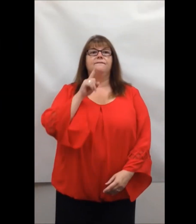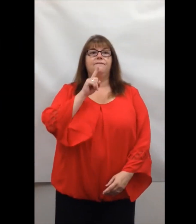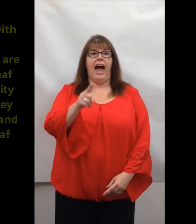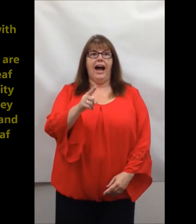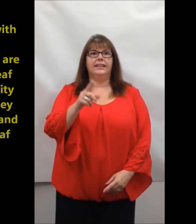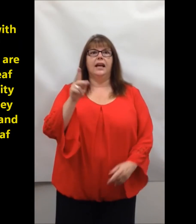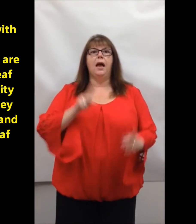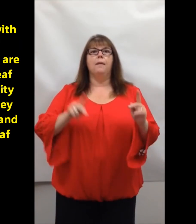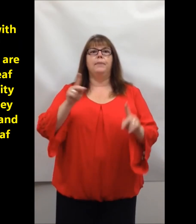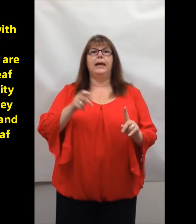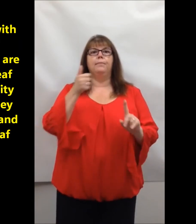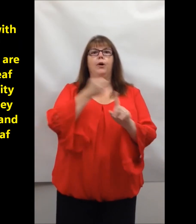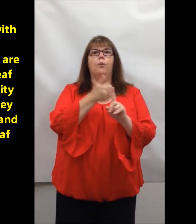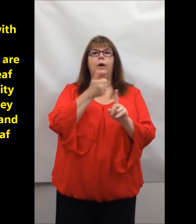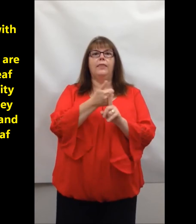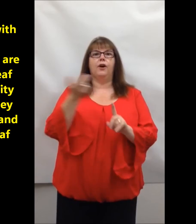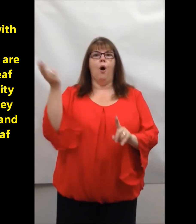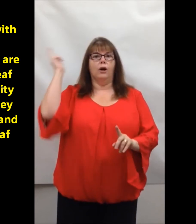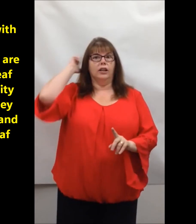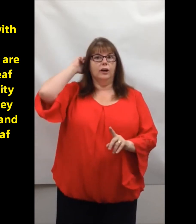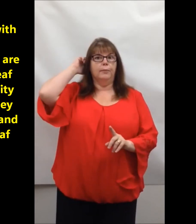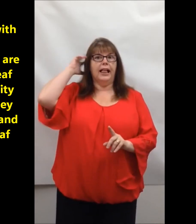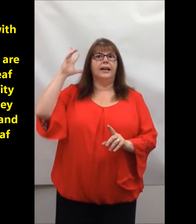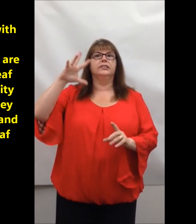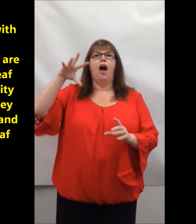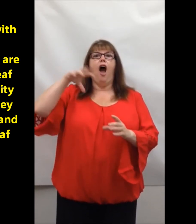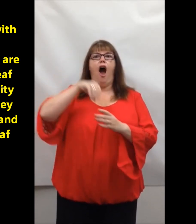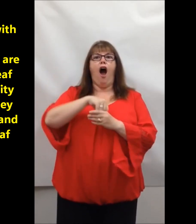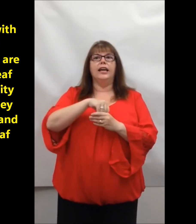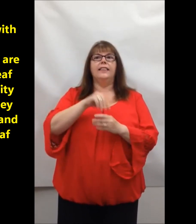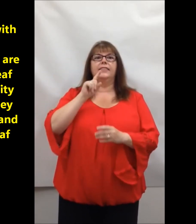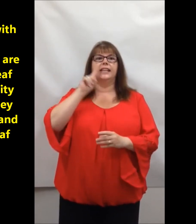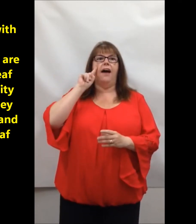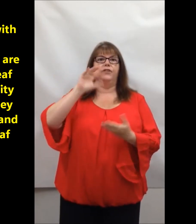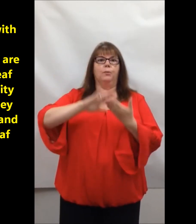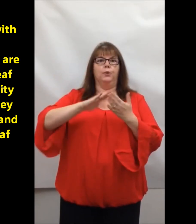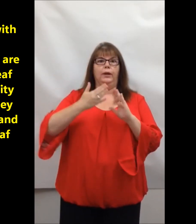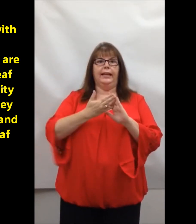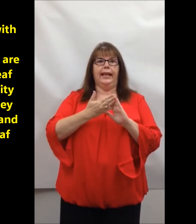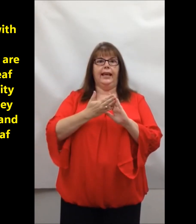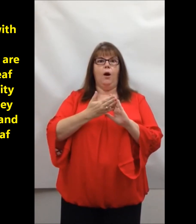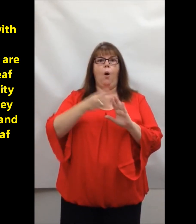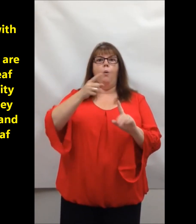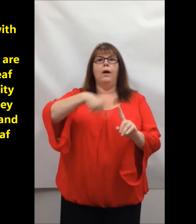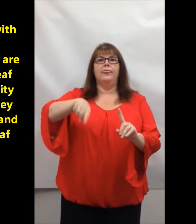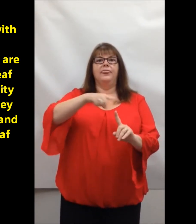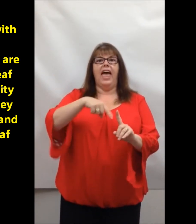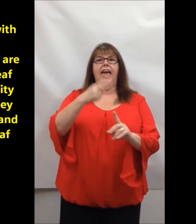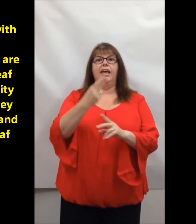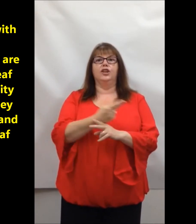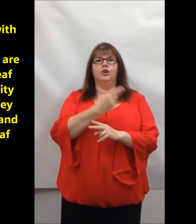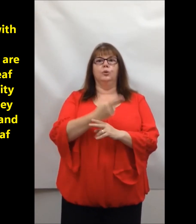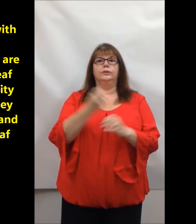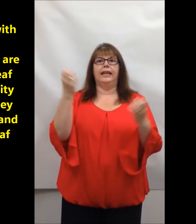Facts. People with cochlear implants are in the deaf community where they use